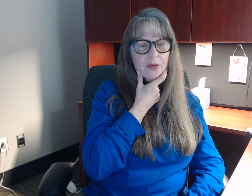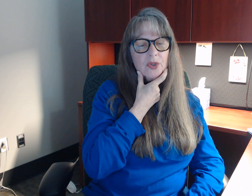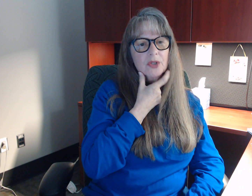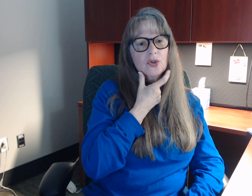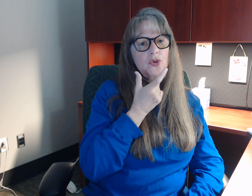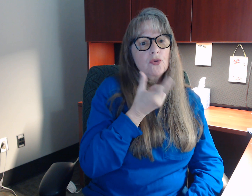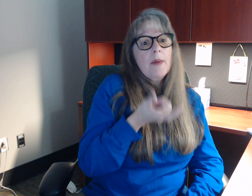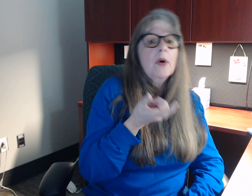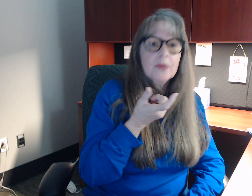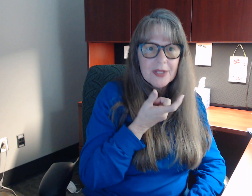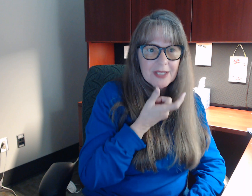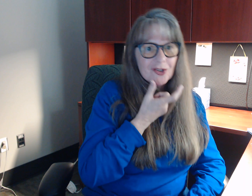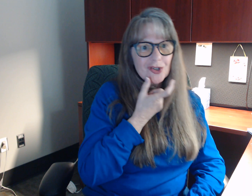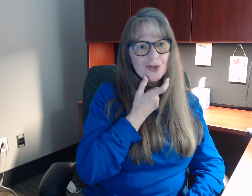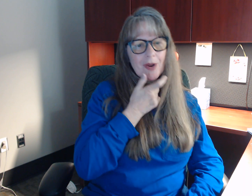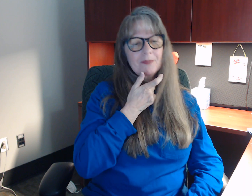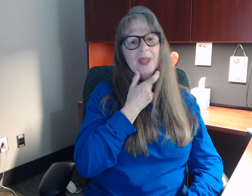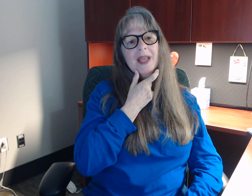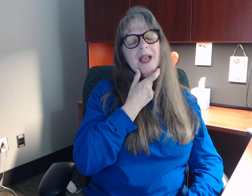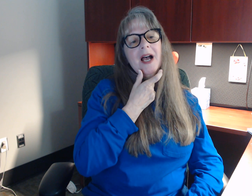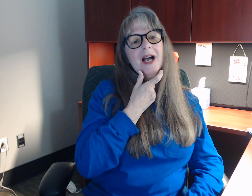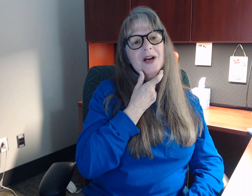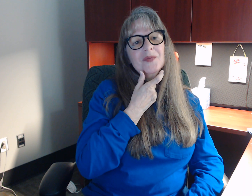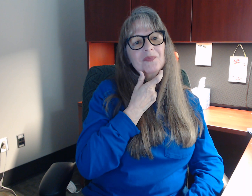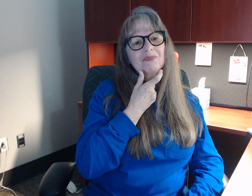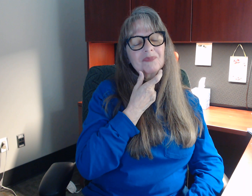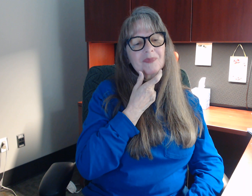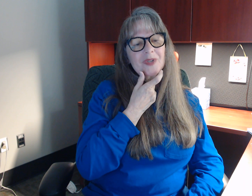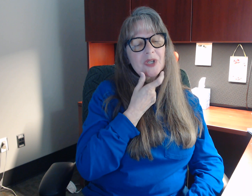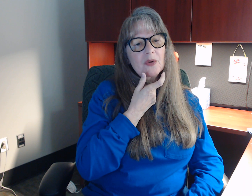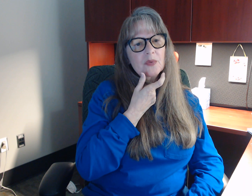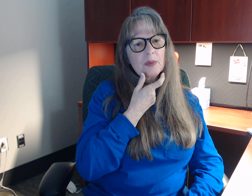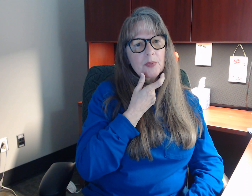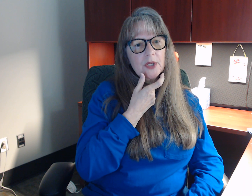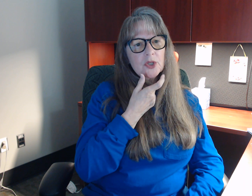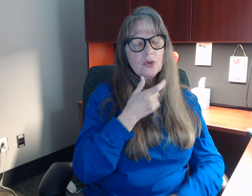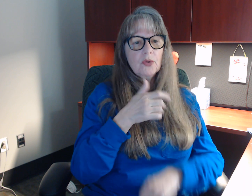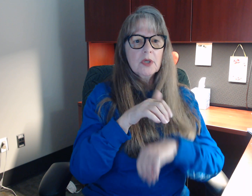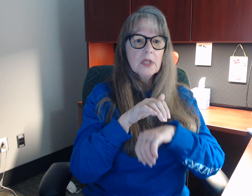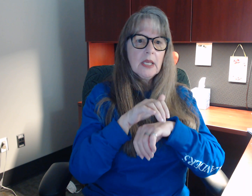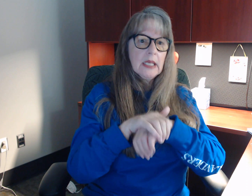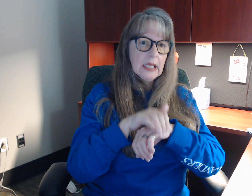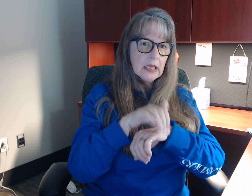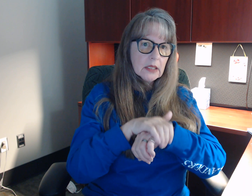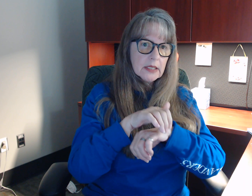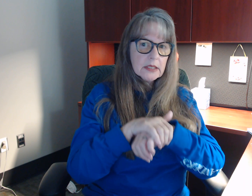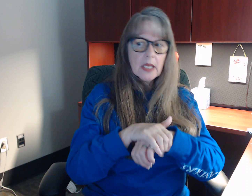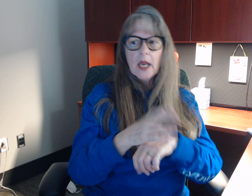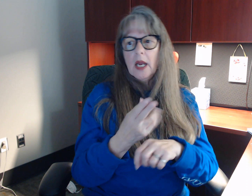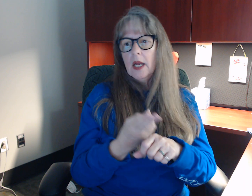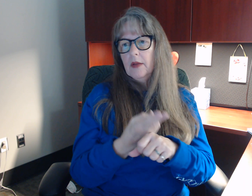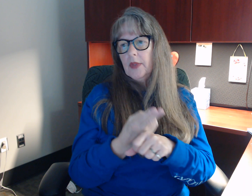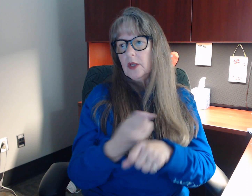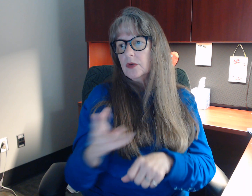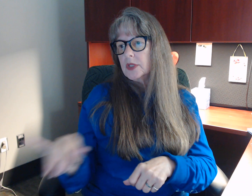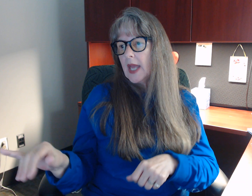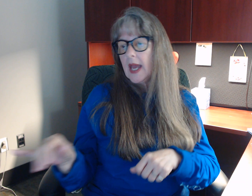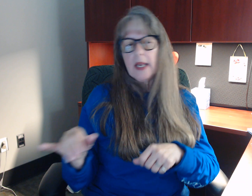chin strap. Oh, that's it, chin strap. So the British, or you can say in England, they use that